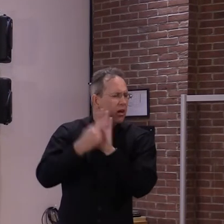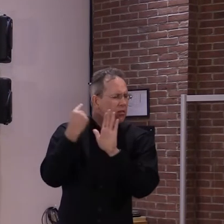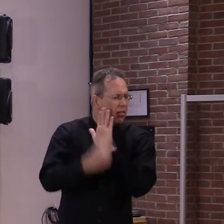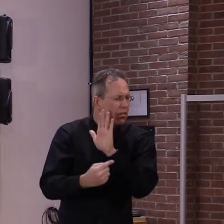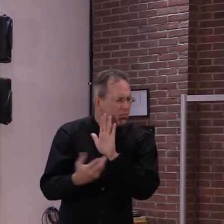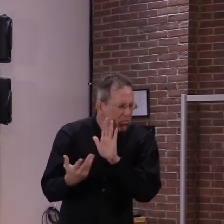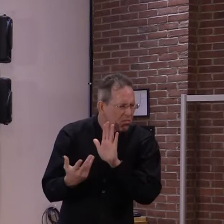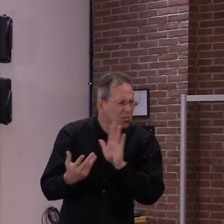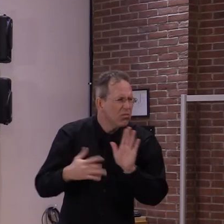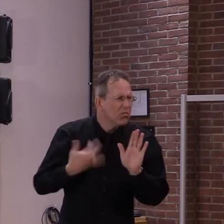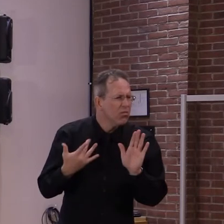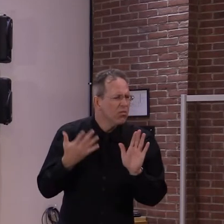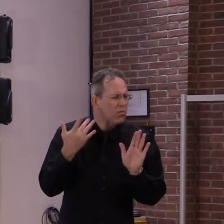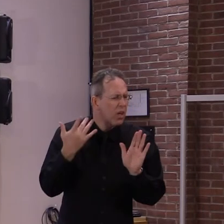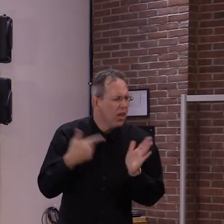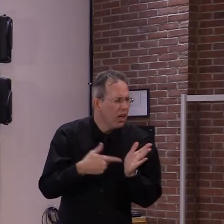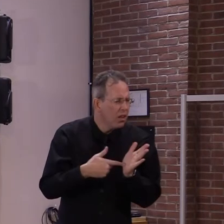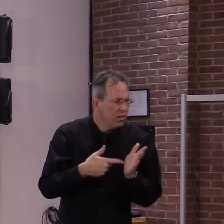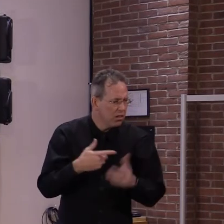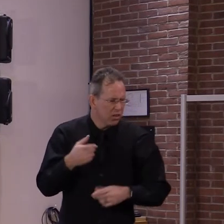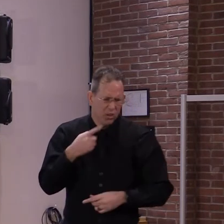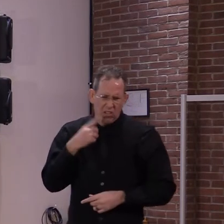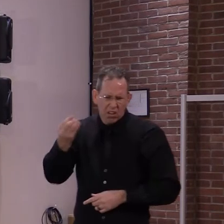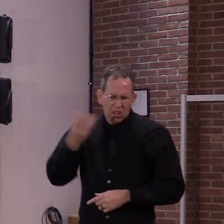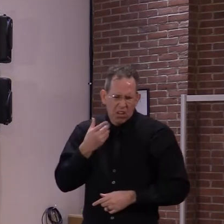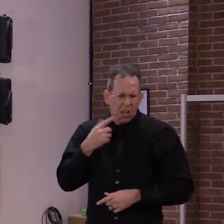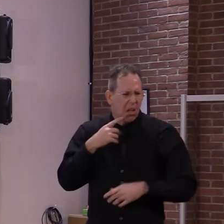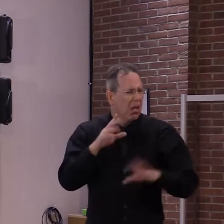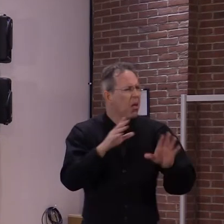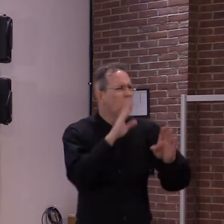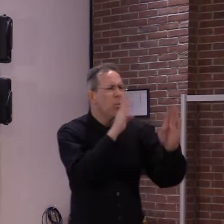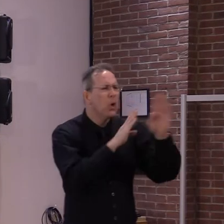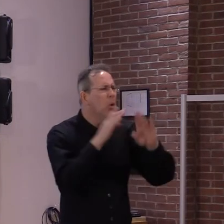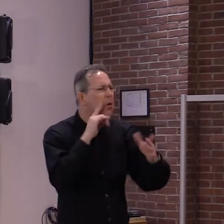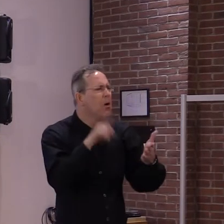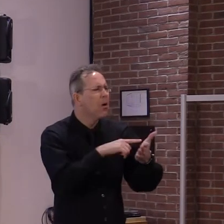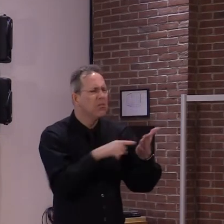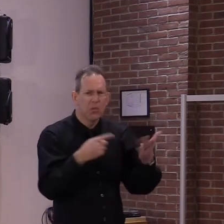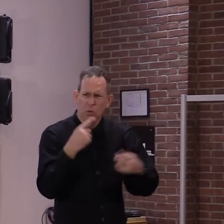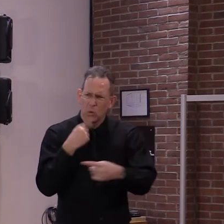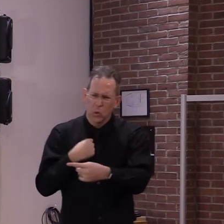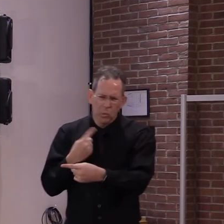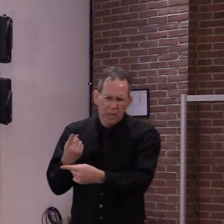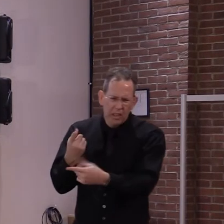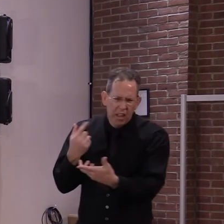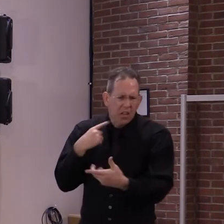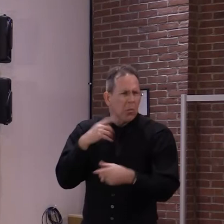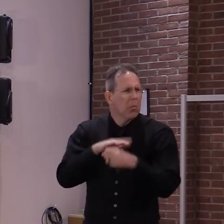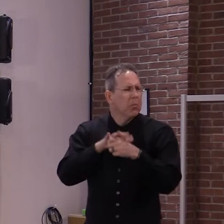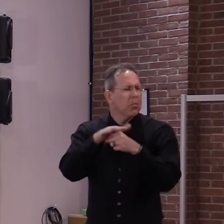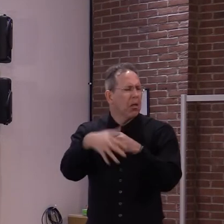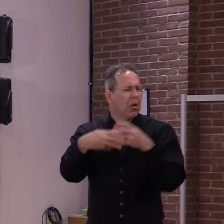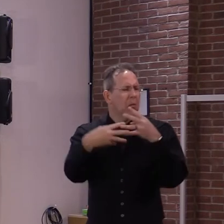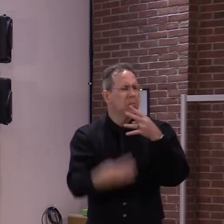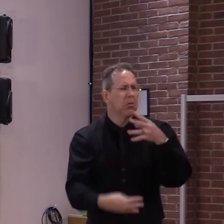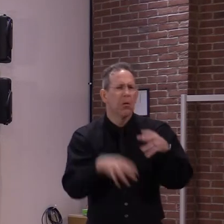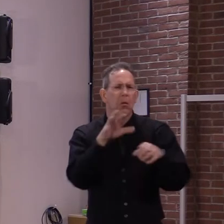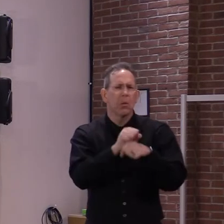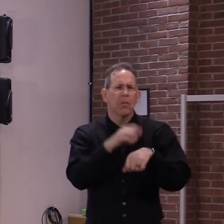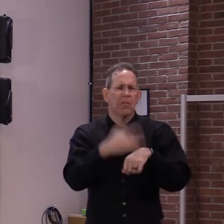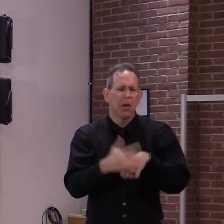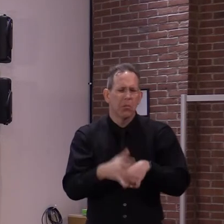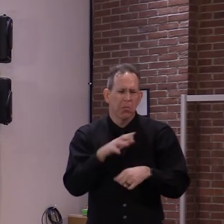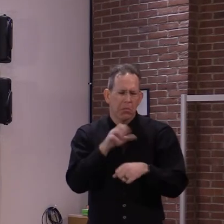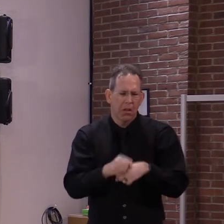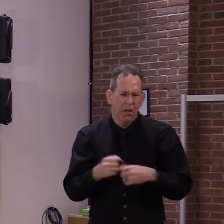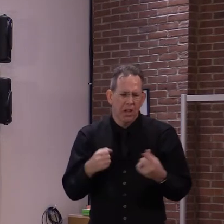uh appointments to be had but for those who saw their appointments canceled today due to the storm what do you what do